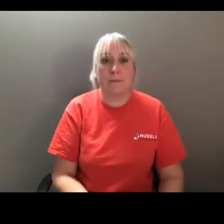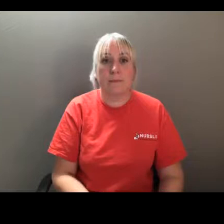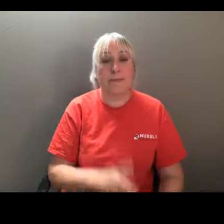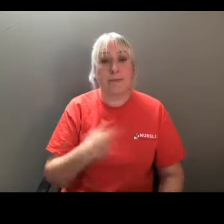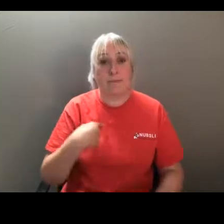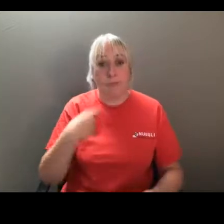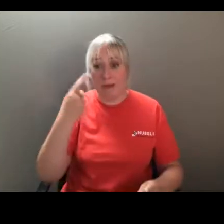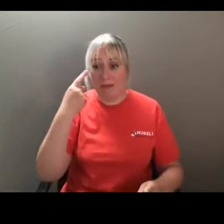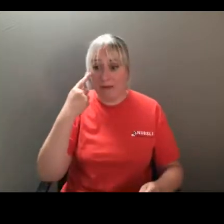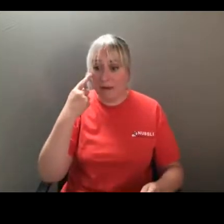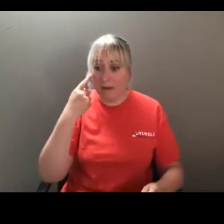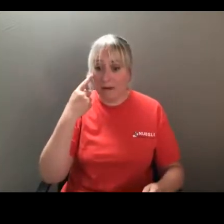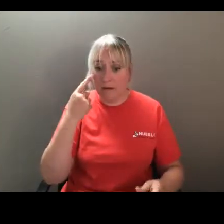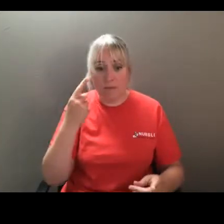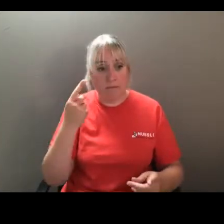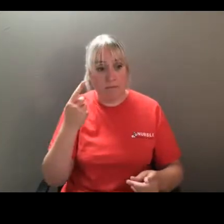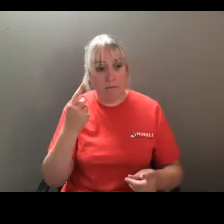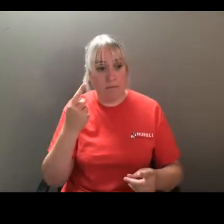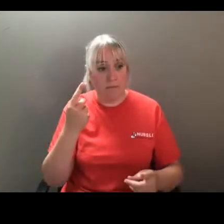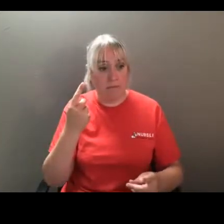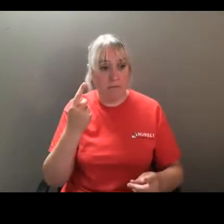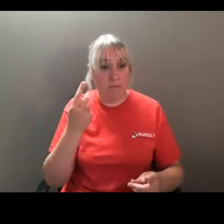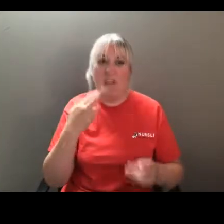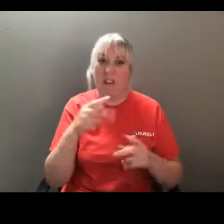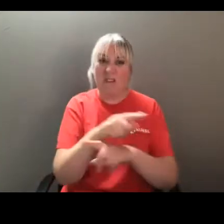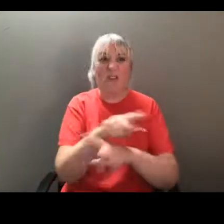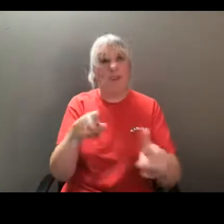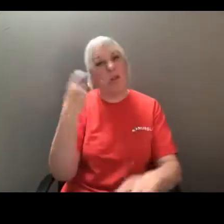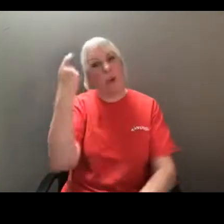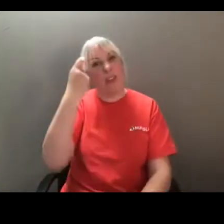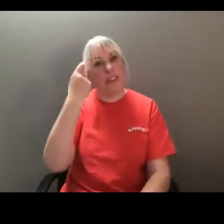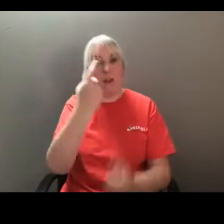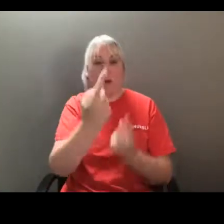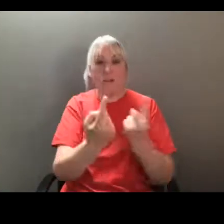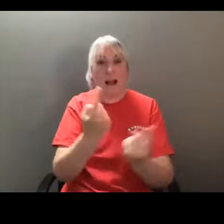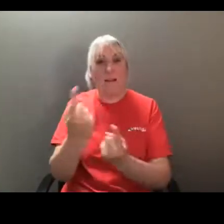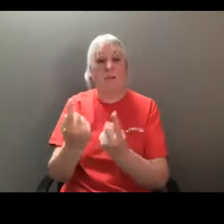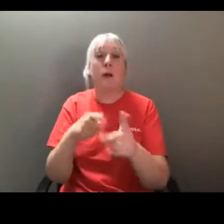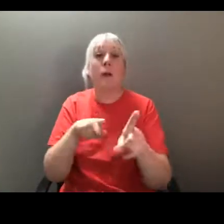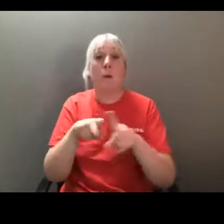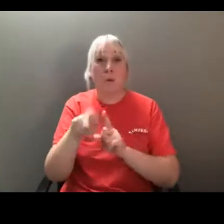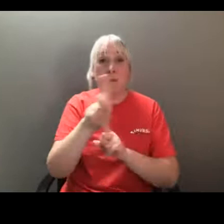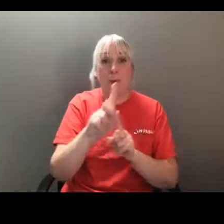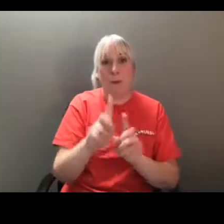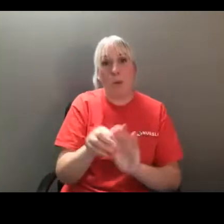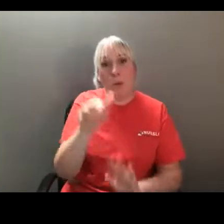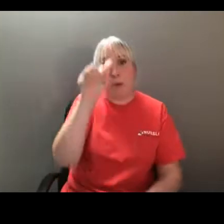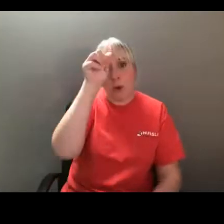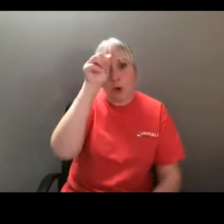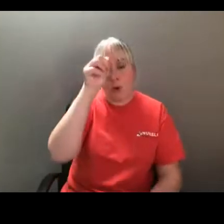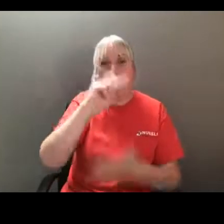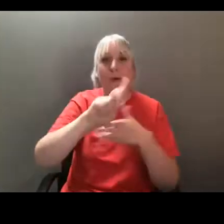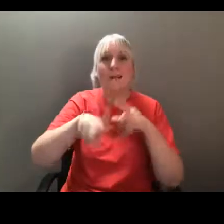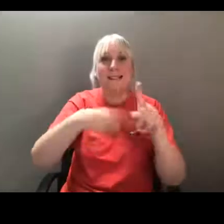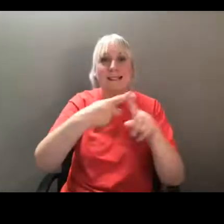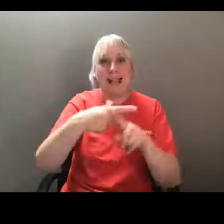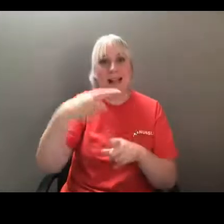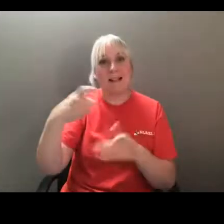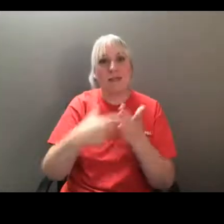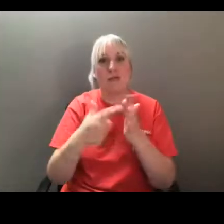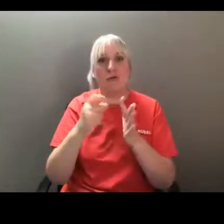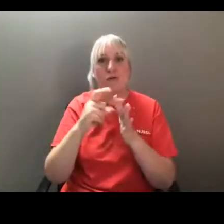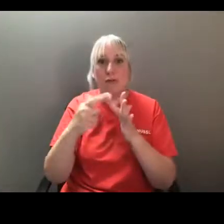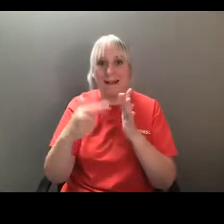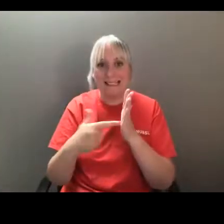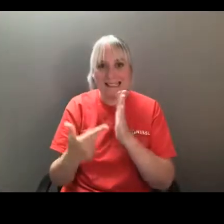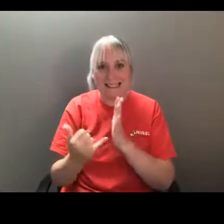And think about this for a moment. Most people are familiar with the tax credits, and